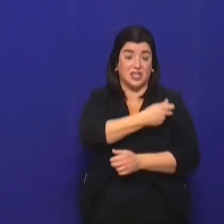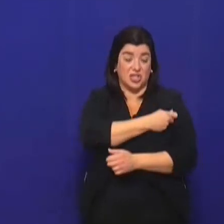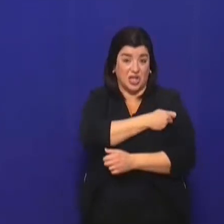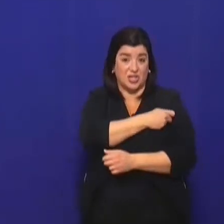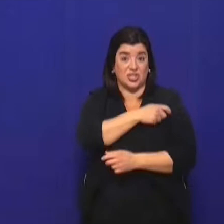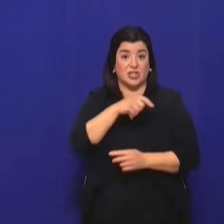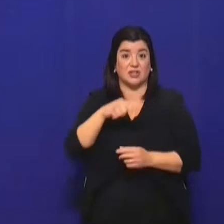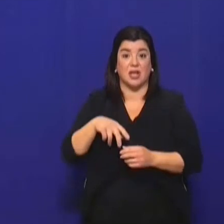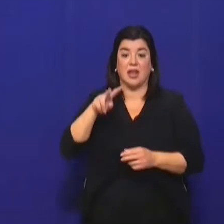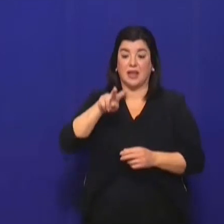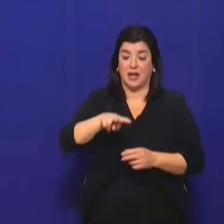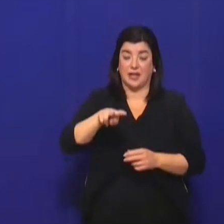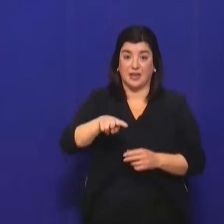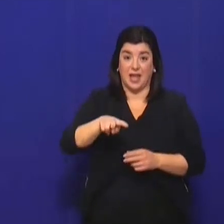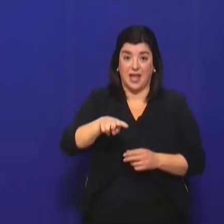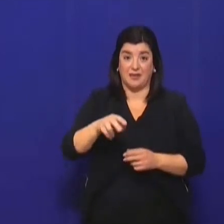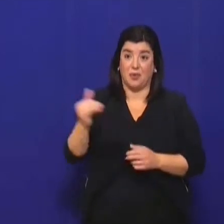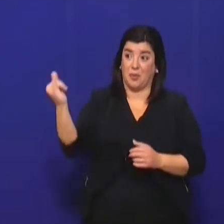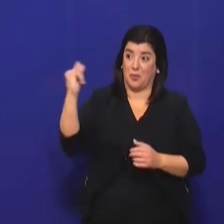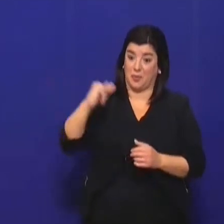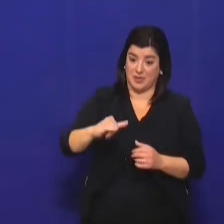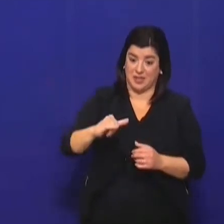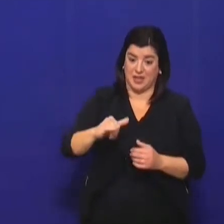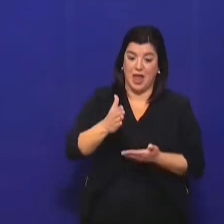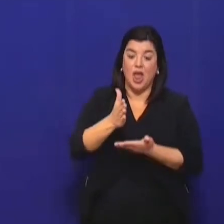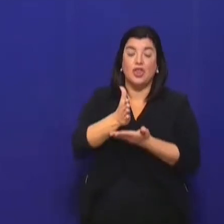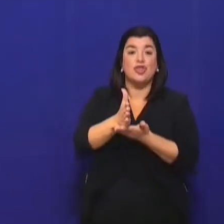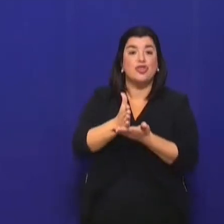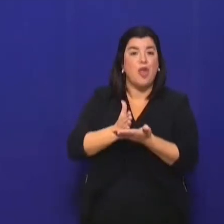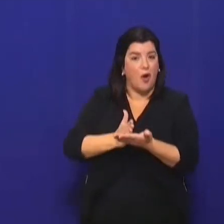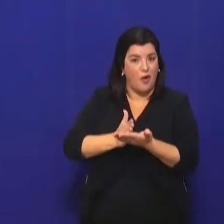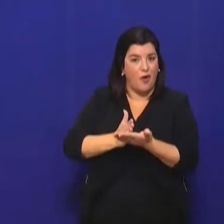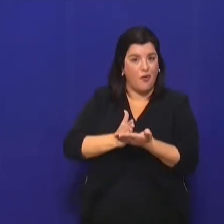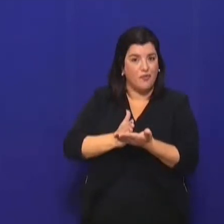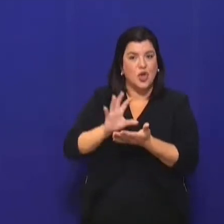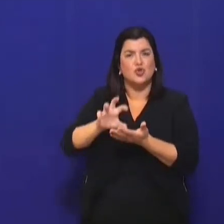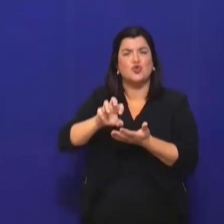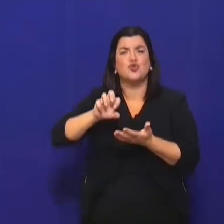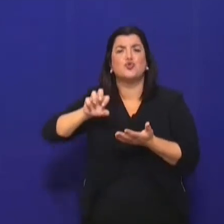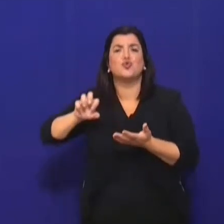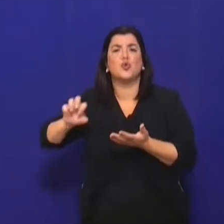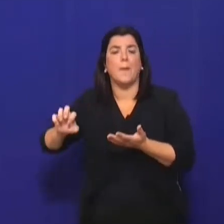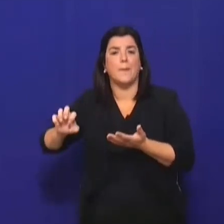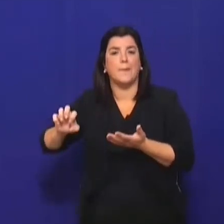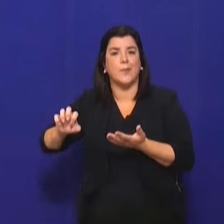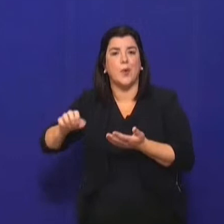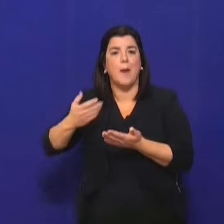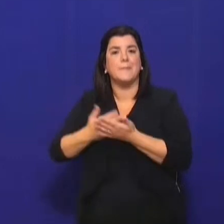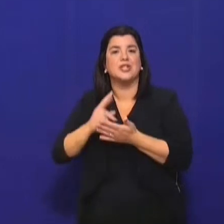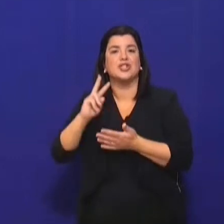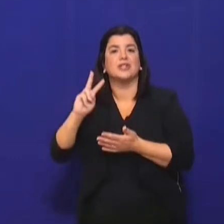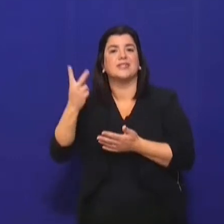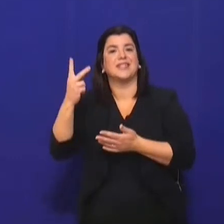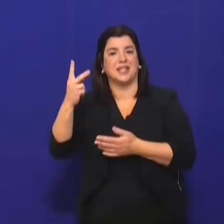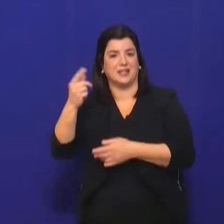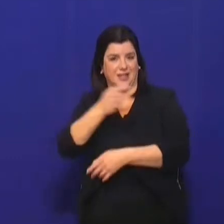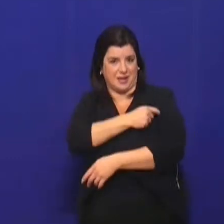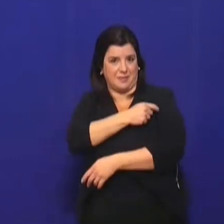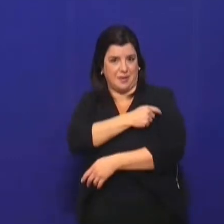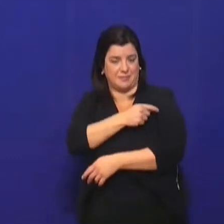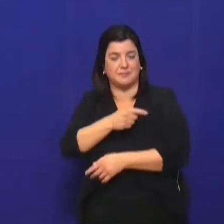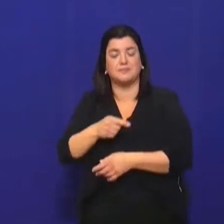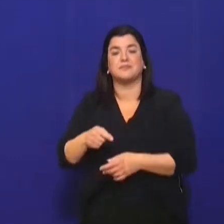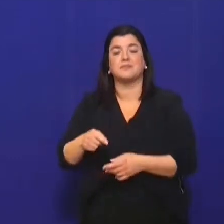jaslilna nhar ta' tnejn aħna nerfgħu nofsu biex nkun nistgħu nerfgħuh għal dik il-persuni li jkunu qegħdin jieħdu